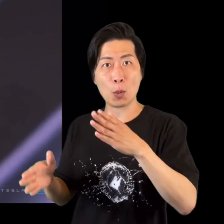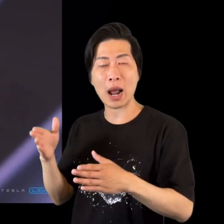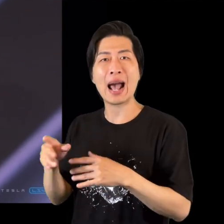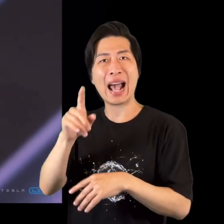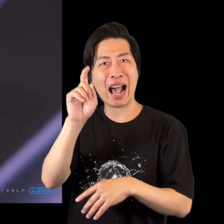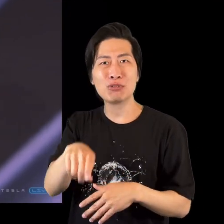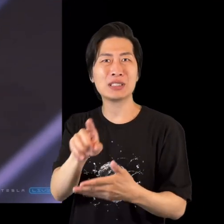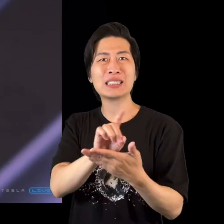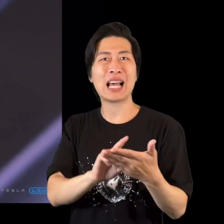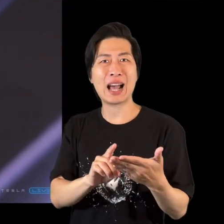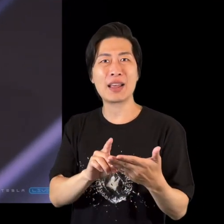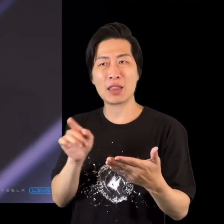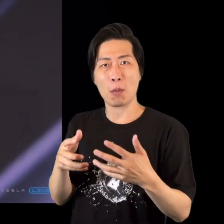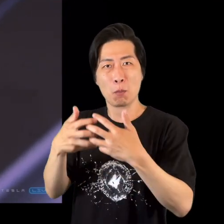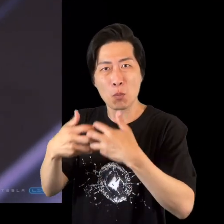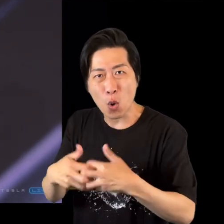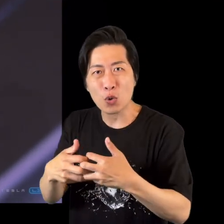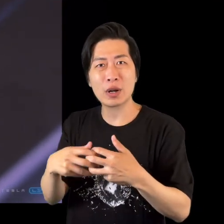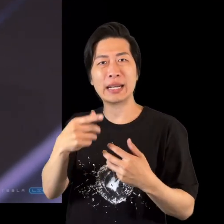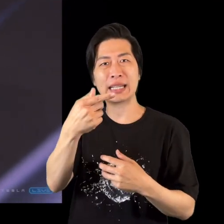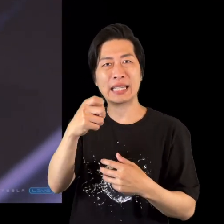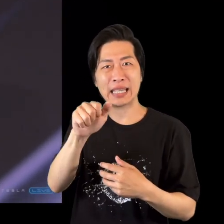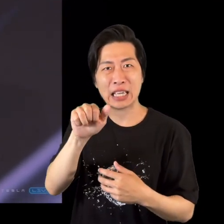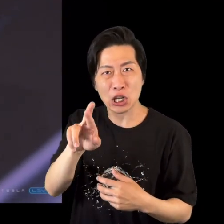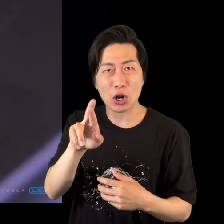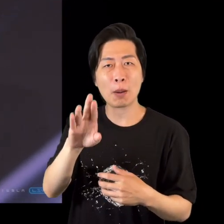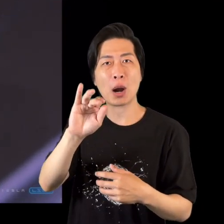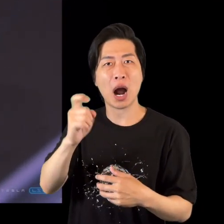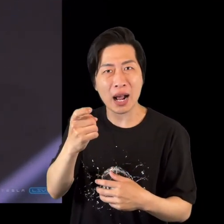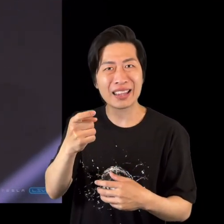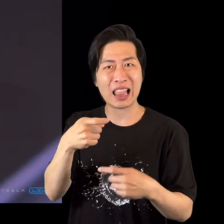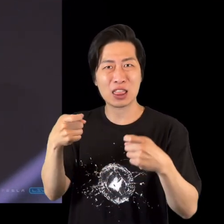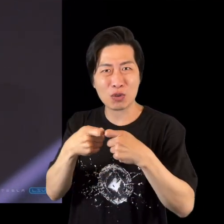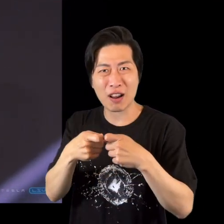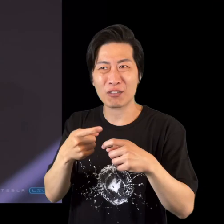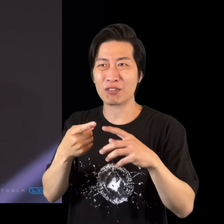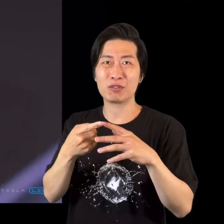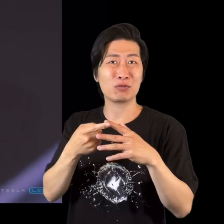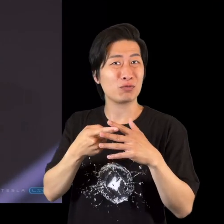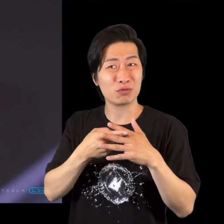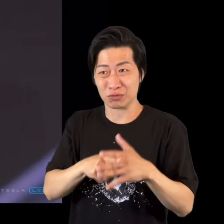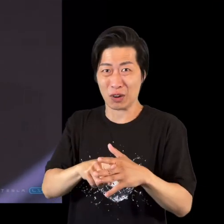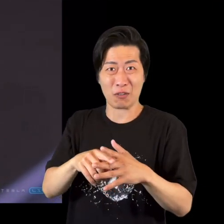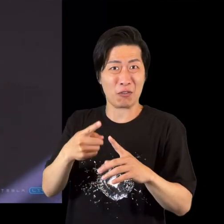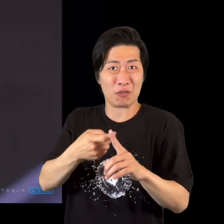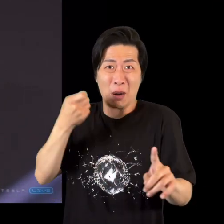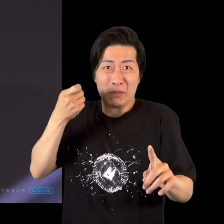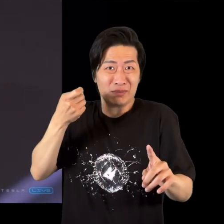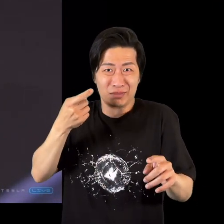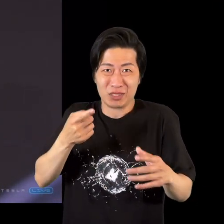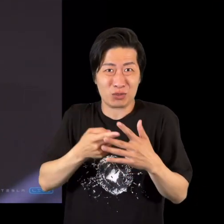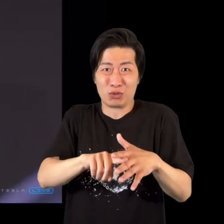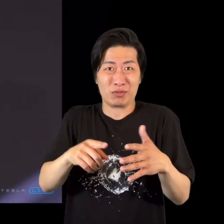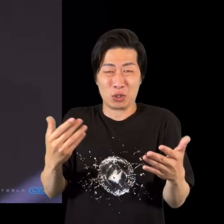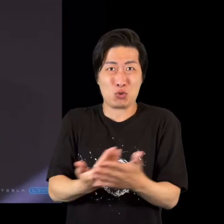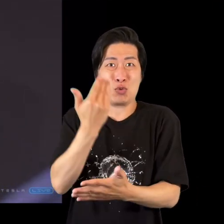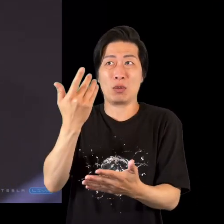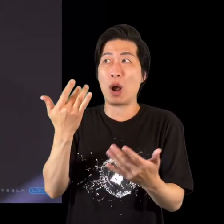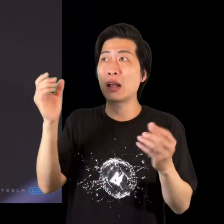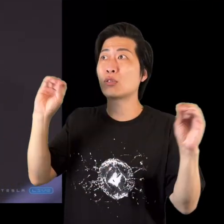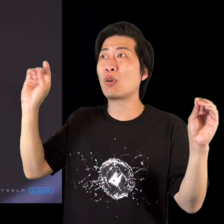effective humanoid robot, you actually have to design the motors and gearboxes and the electronics from scratch, because it's a very